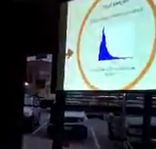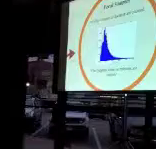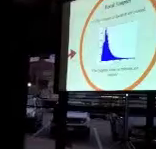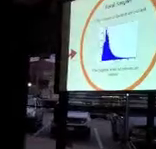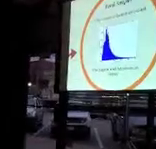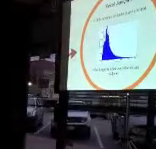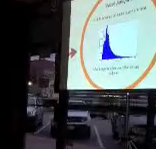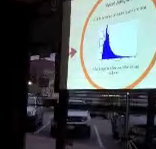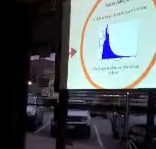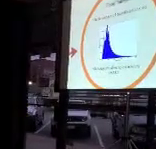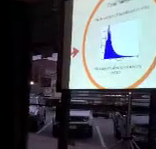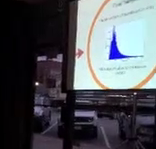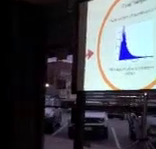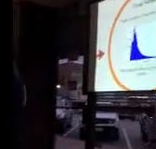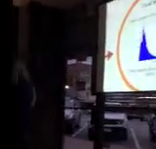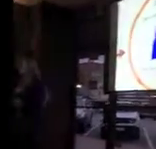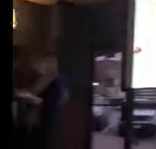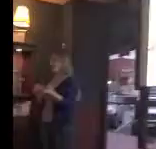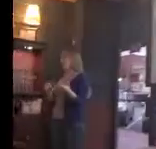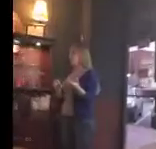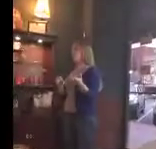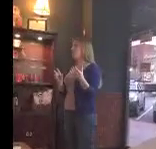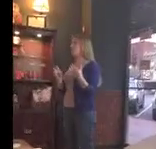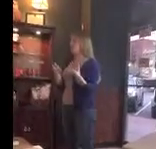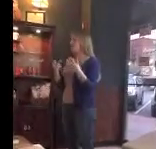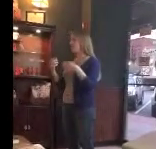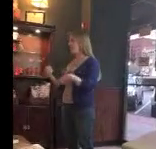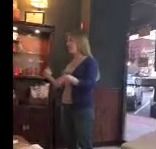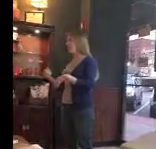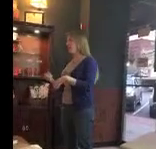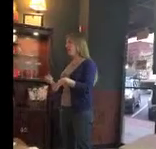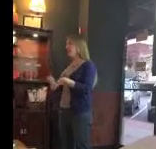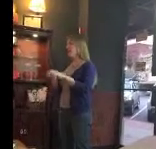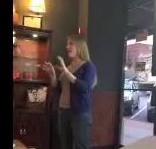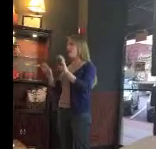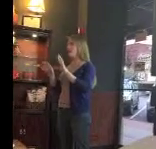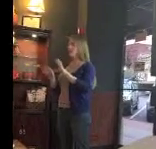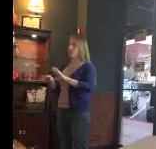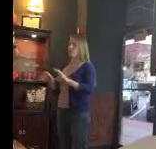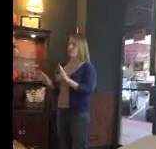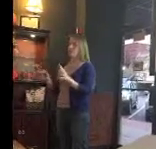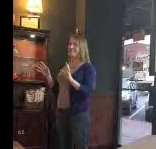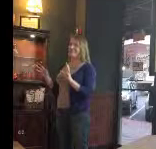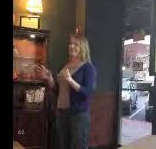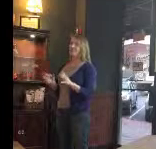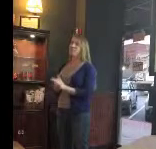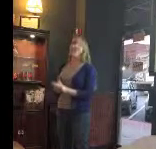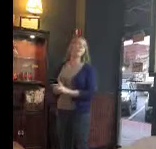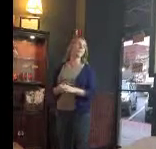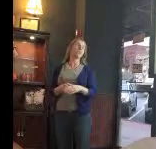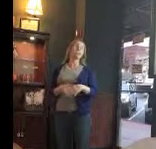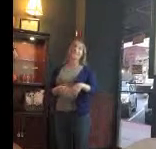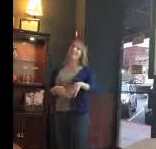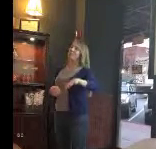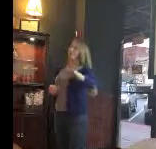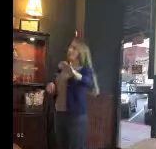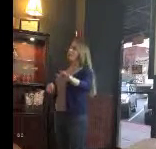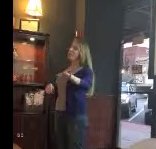samples are gathered through fecal samples. And 3 times a week, samples are taken, and they are measured, and I won't get into the details about that, partially because I don't know all